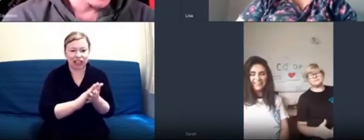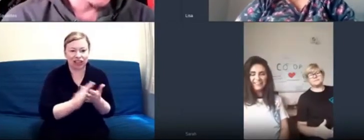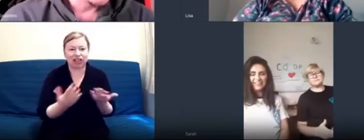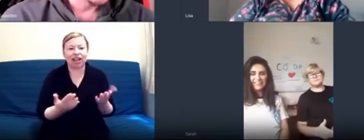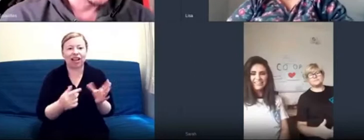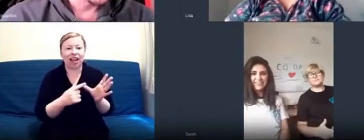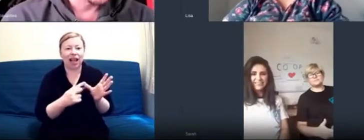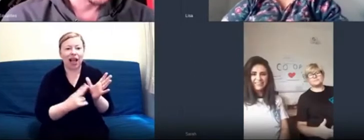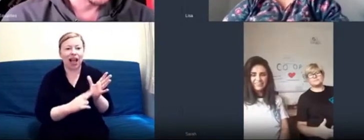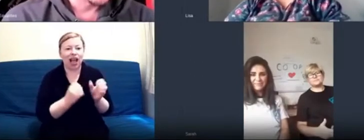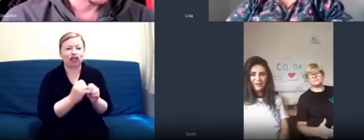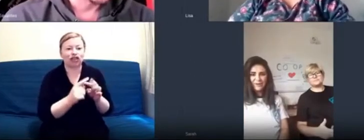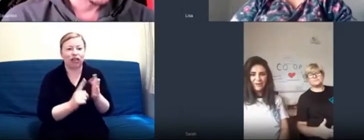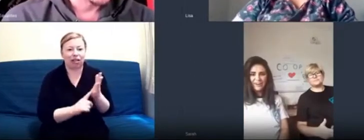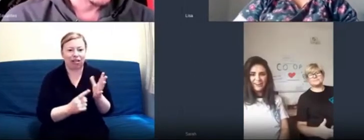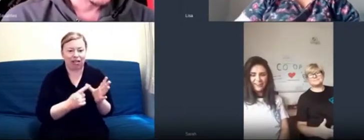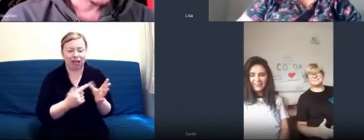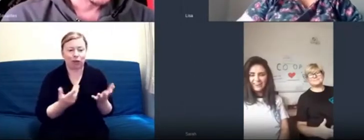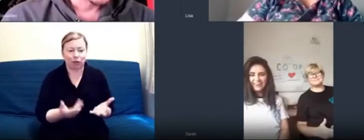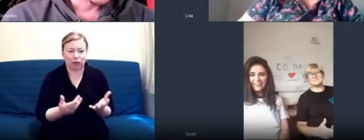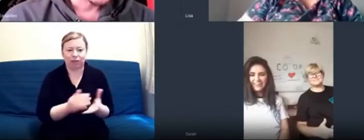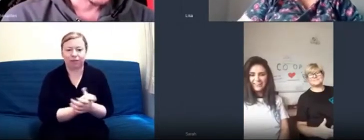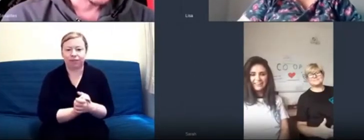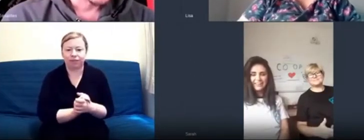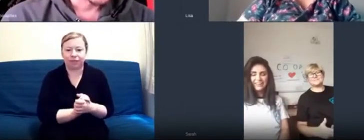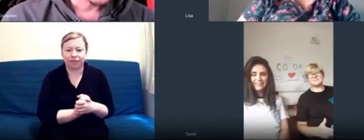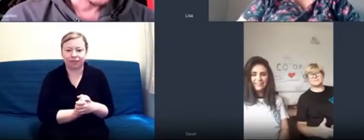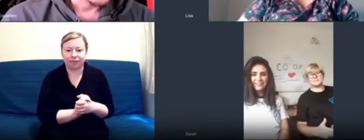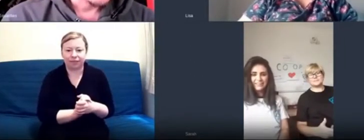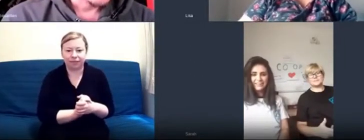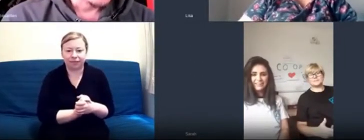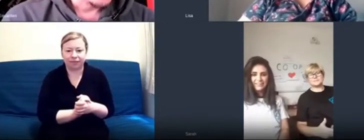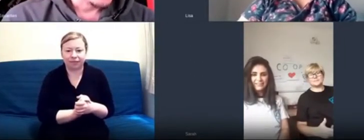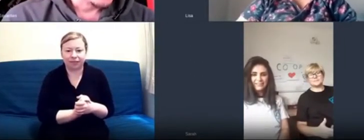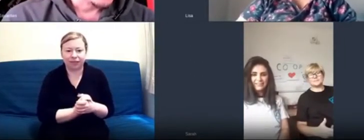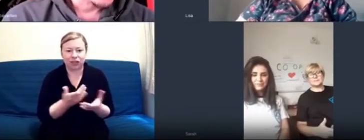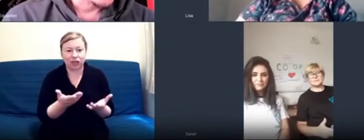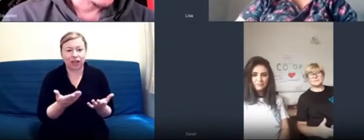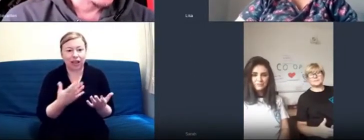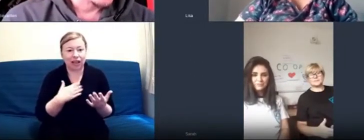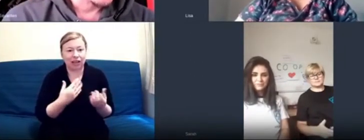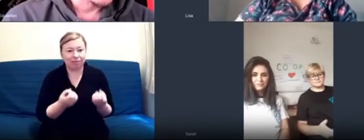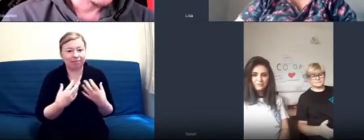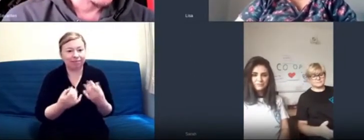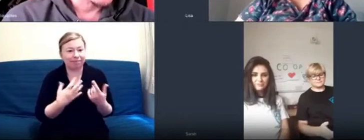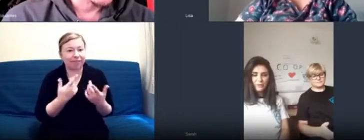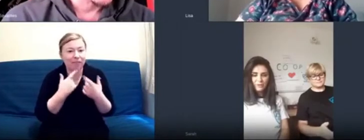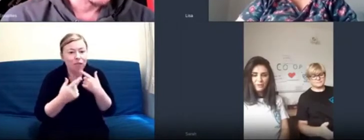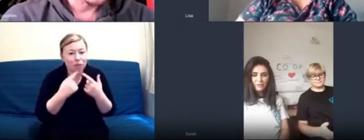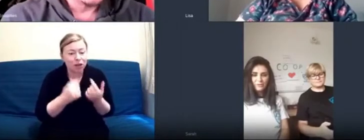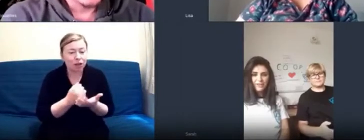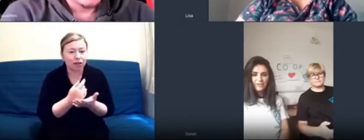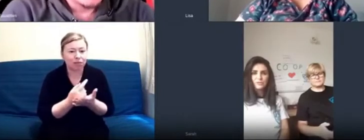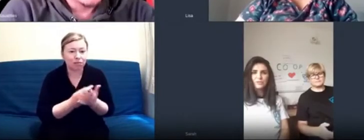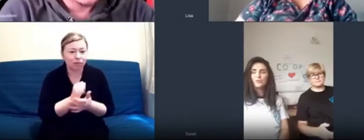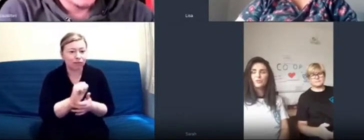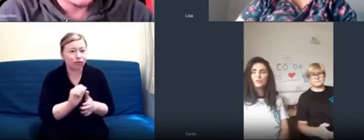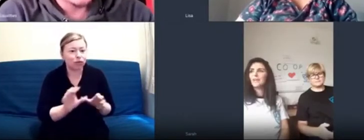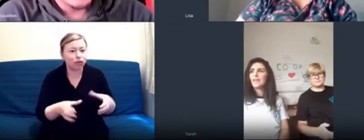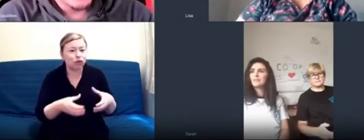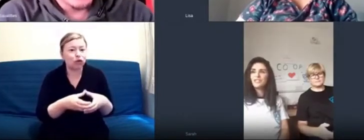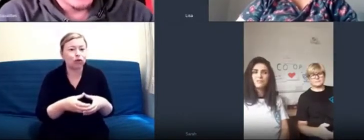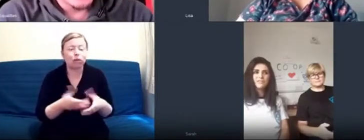everybody. Hiya. Morning. So, would you like to give us background about the group? Okay,